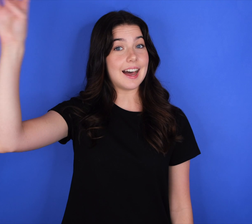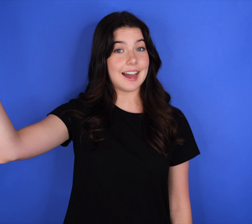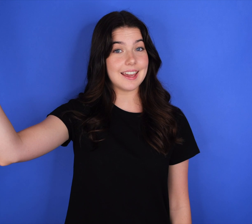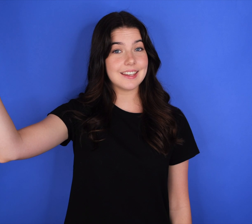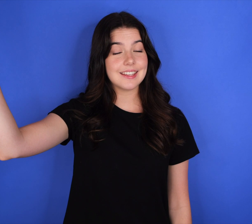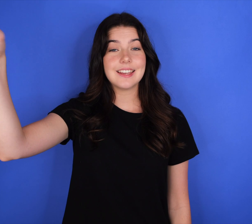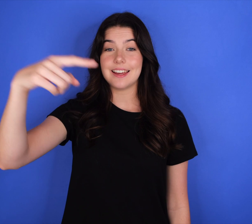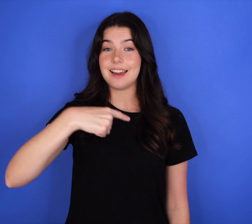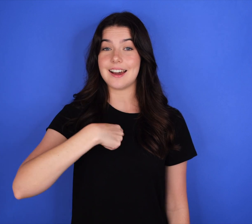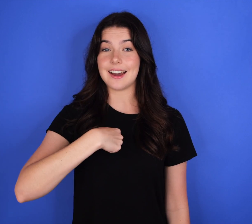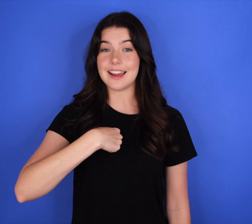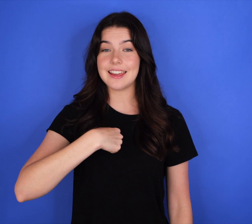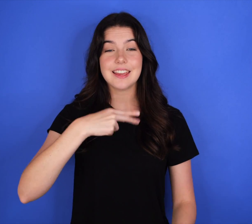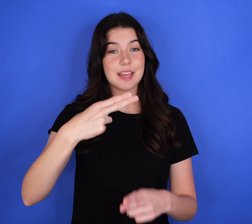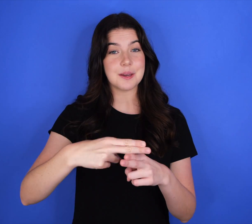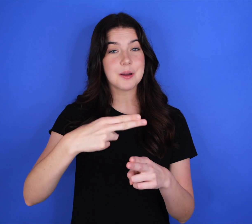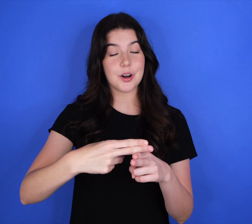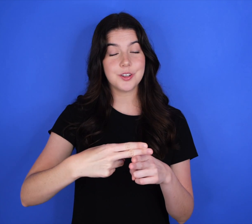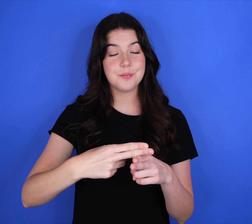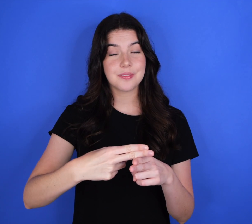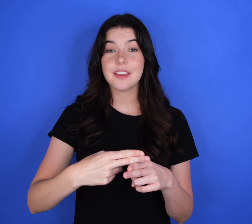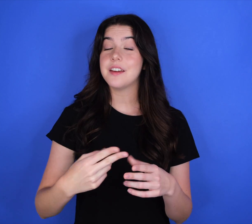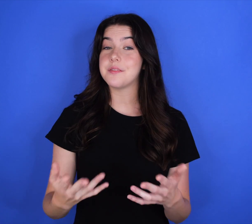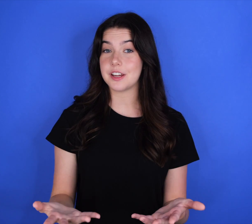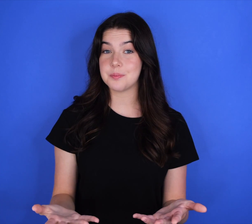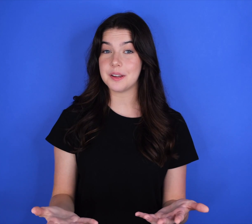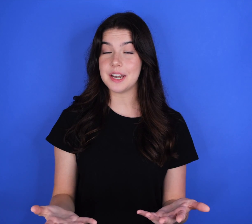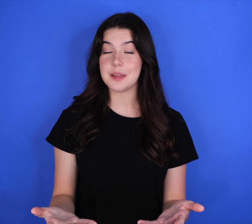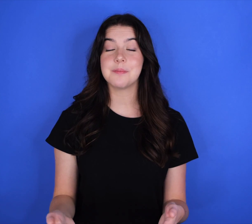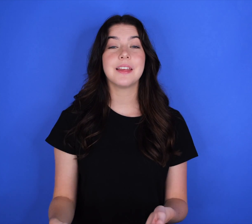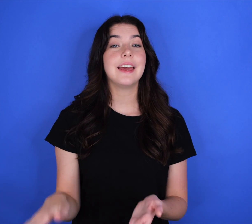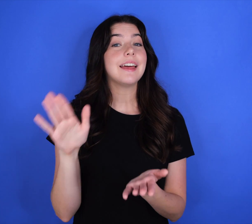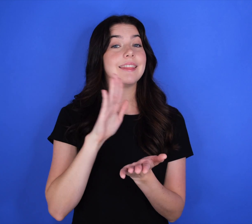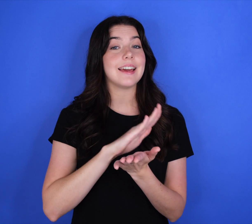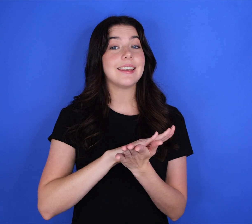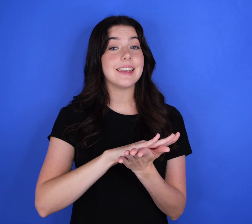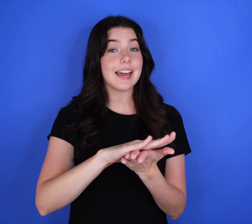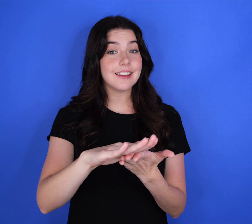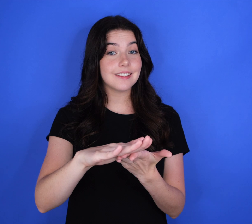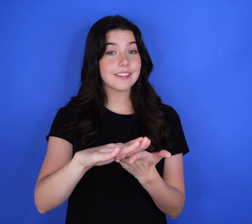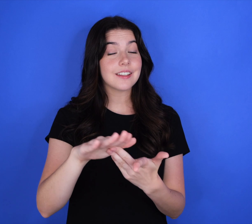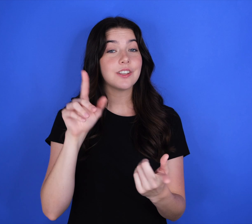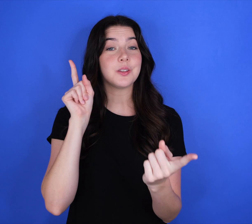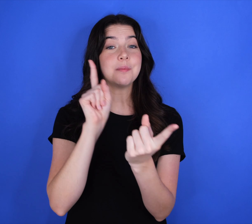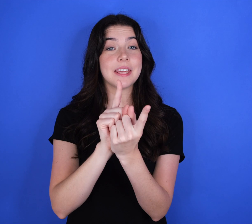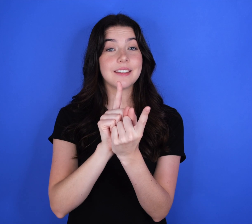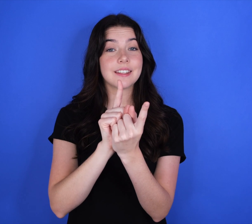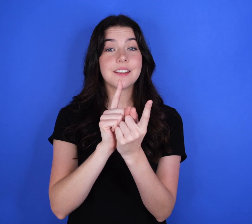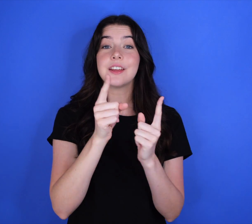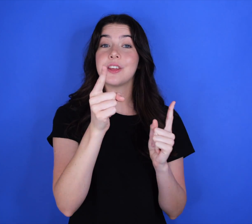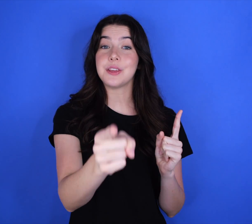hi, I am called, fingerspell your name, then nice to meet